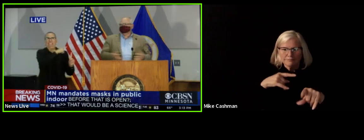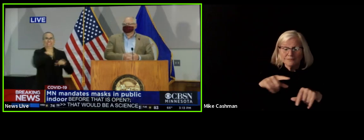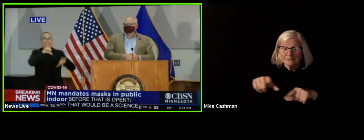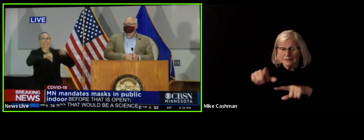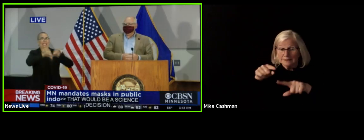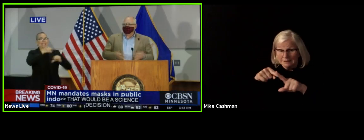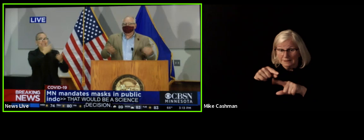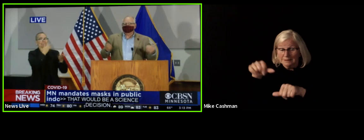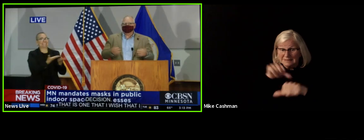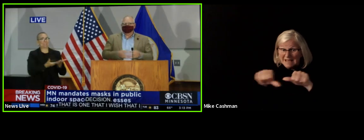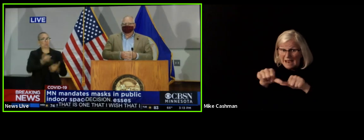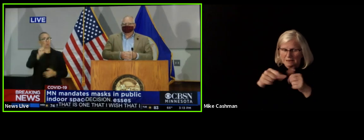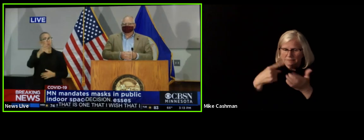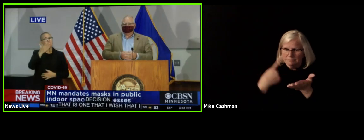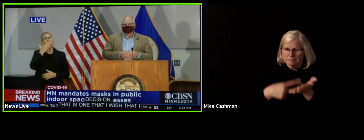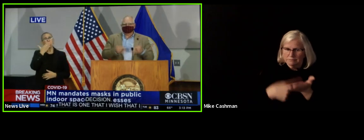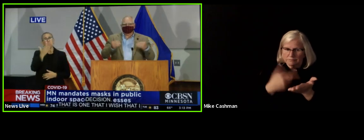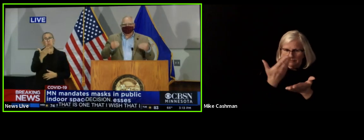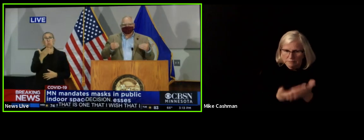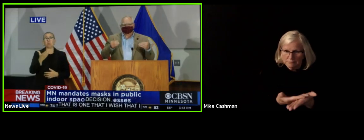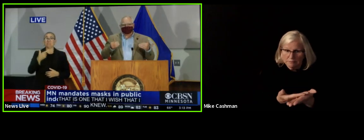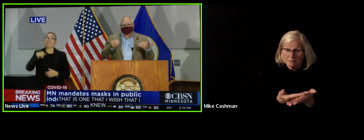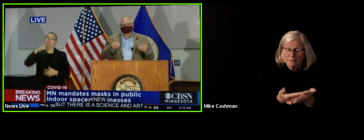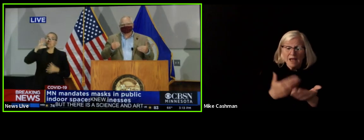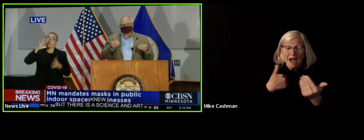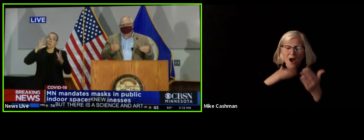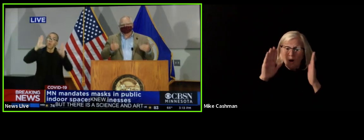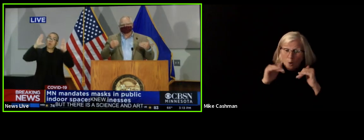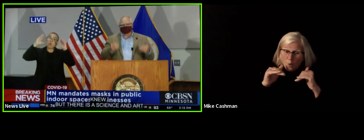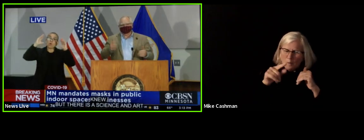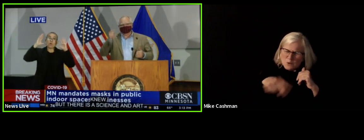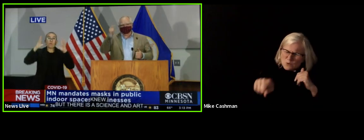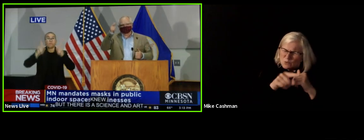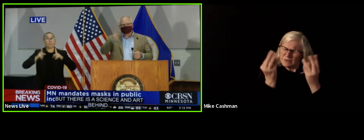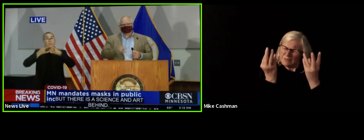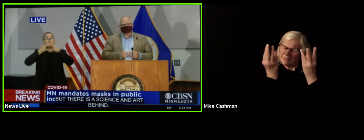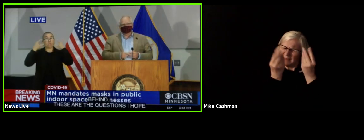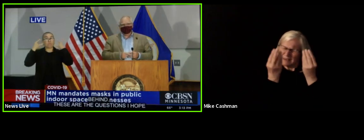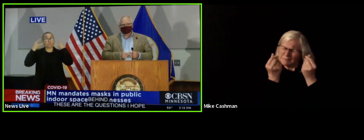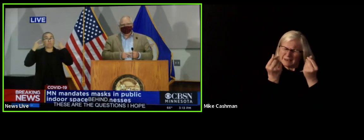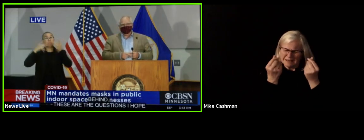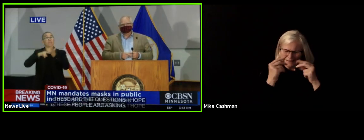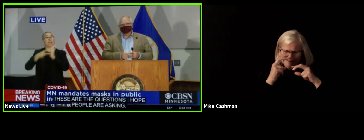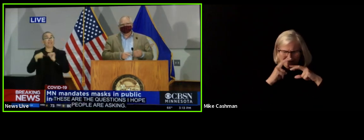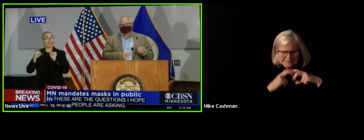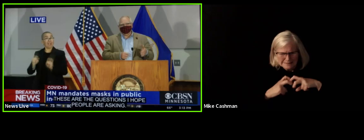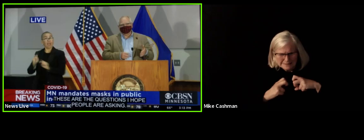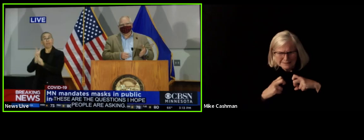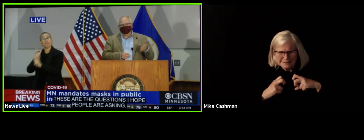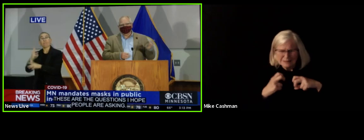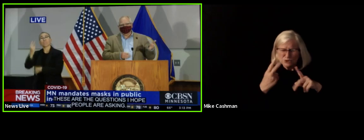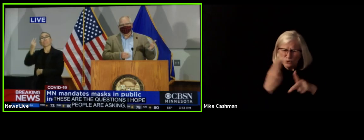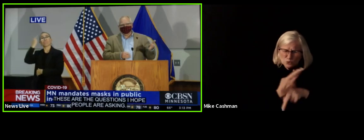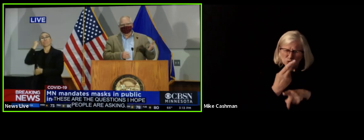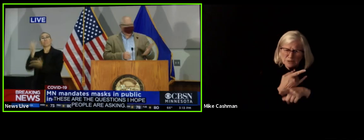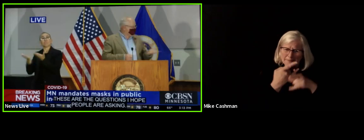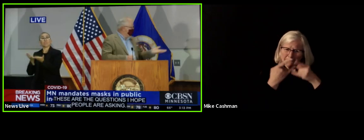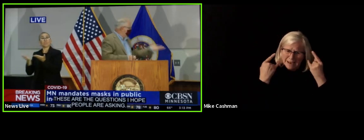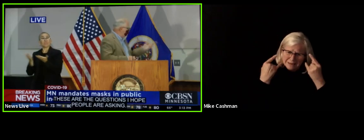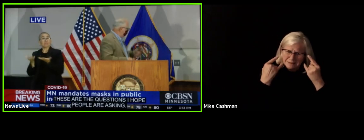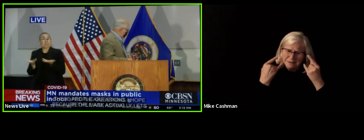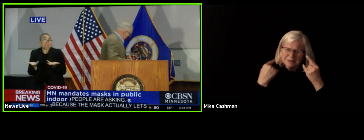that I hope people are asking, because the mask actually lets us get to those questions. When can we get back to more of these normal things?